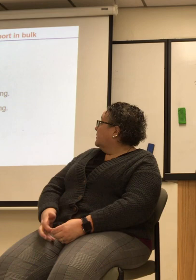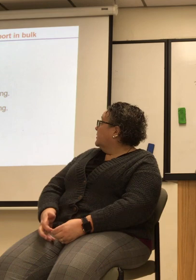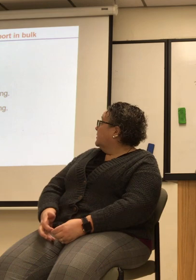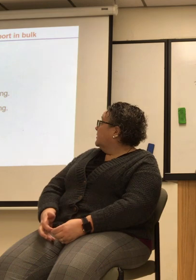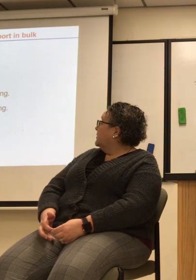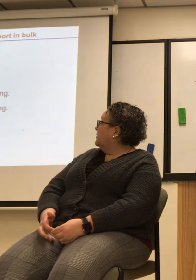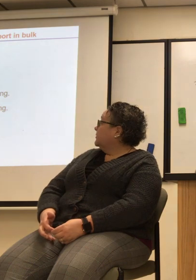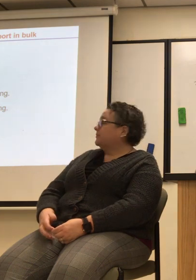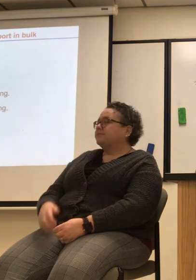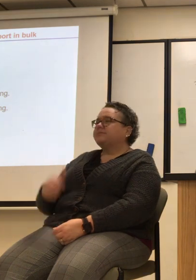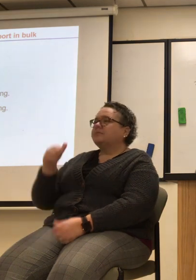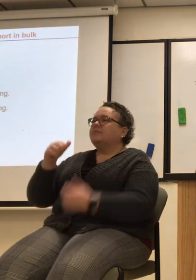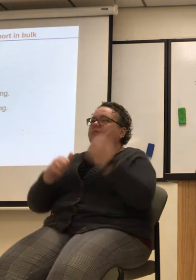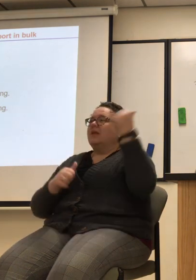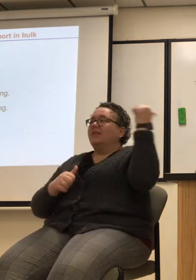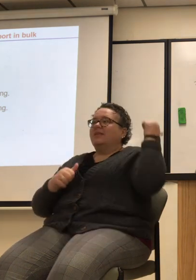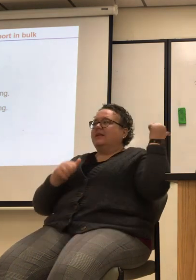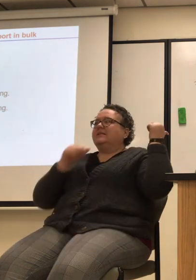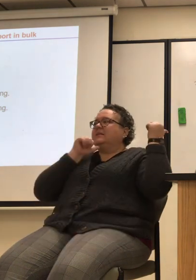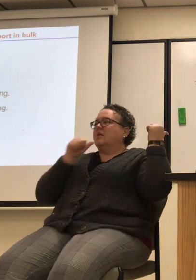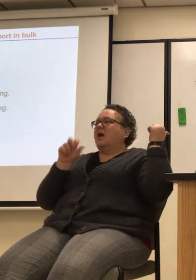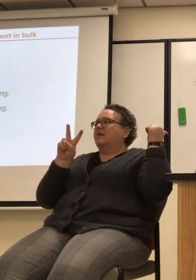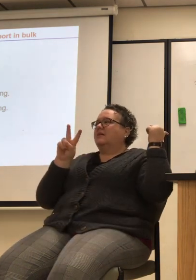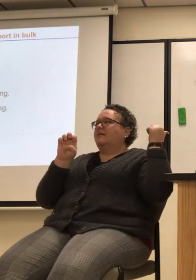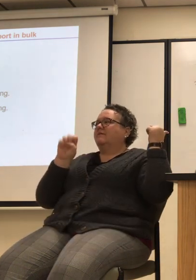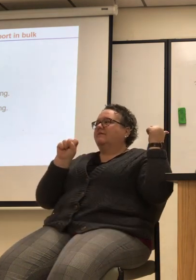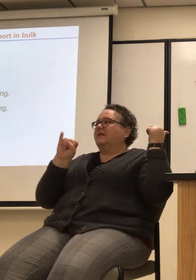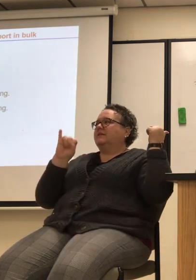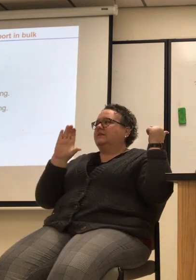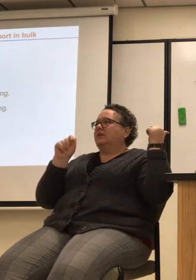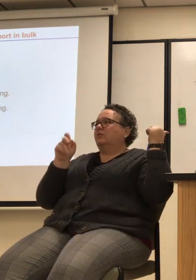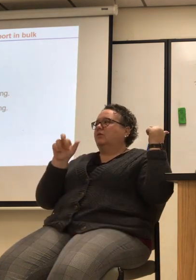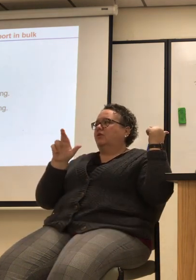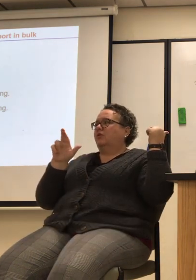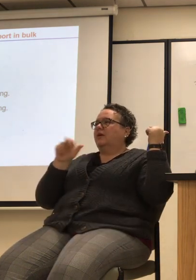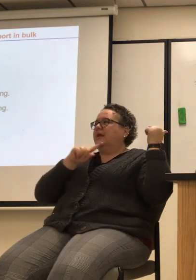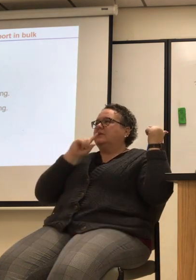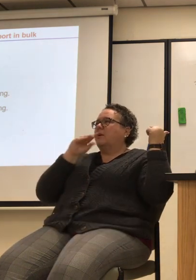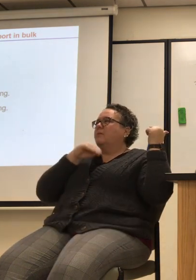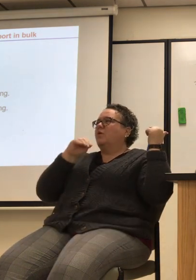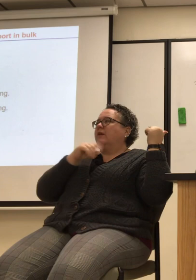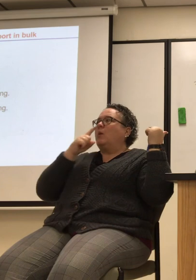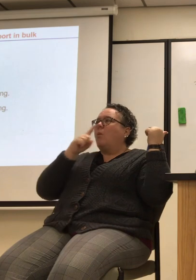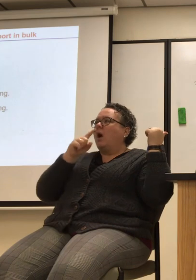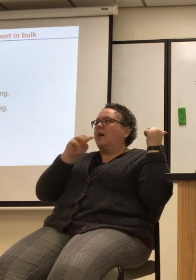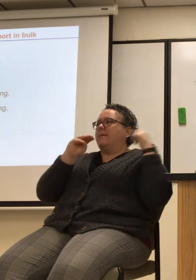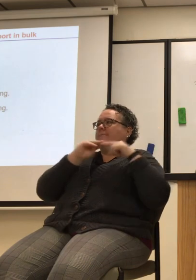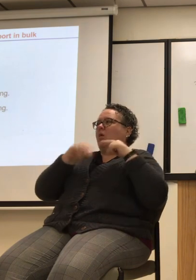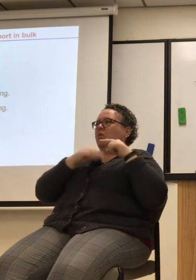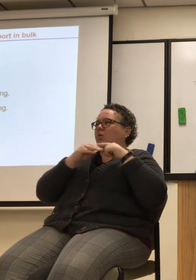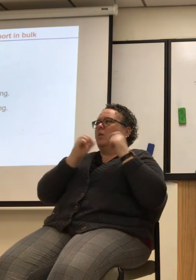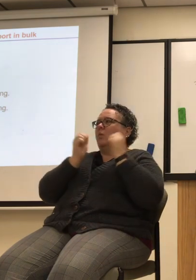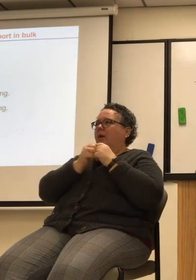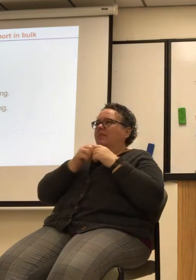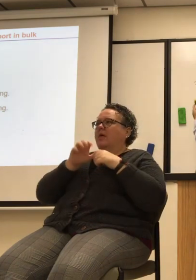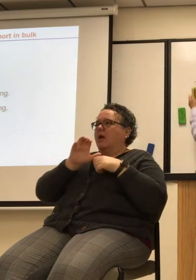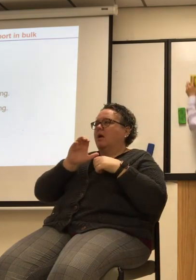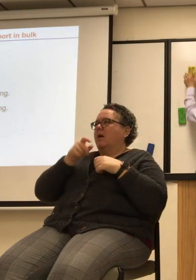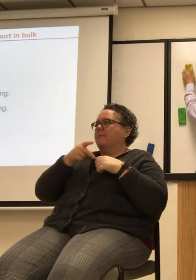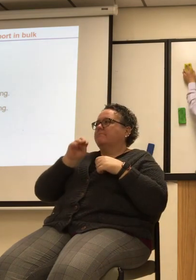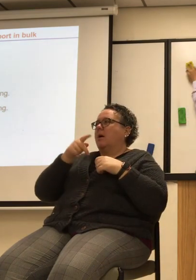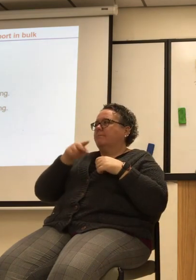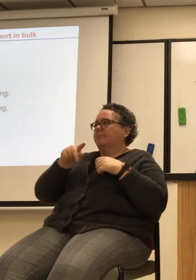This is not vesicular transport. This is moving one molecule with a pump, okay? But let's talk about vesicular